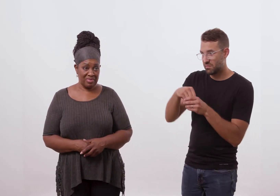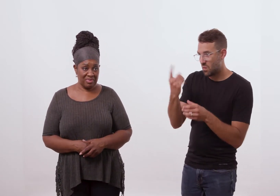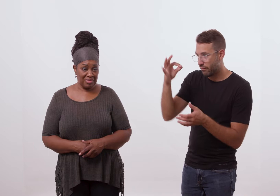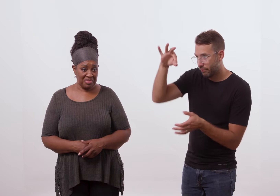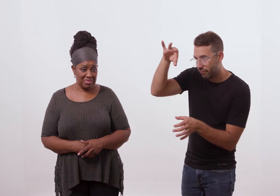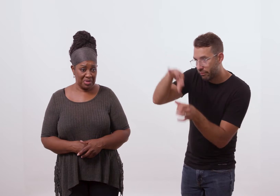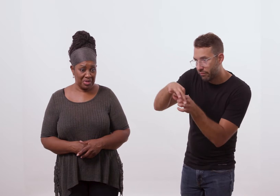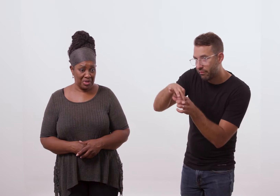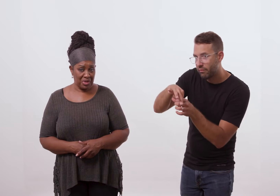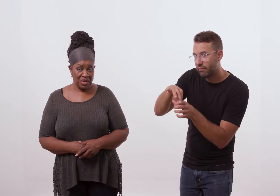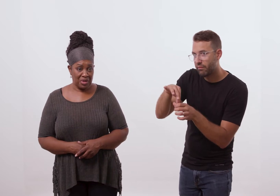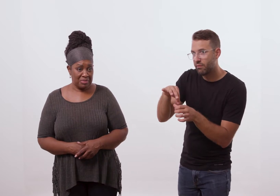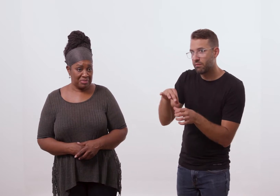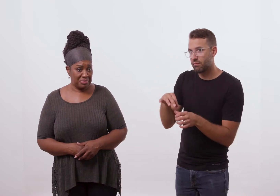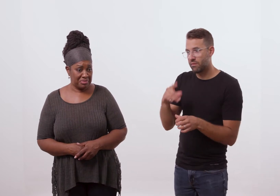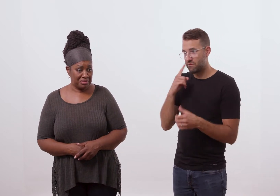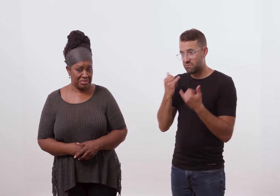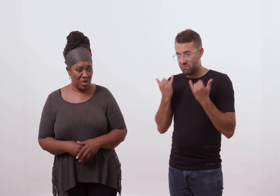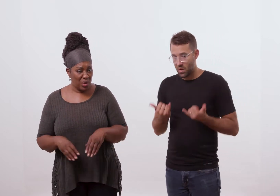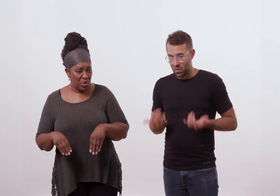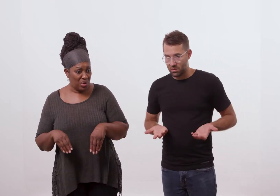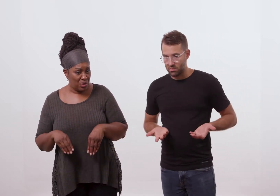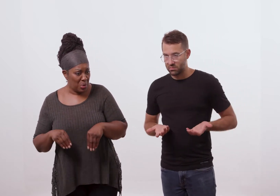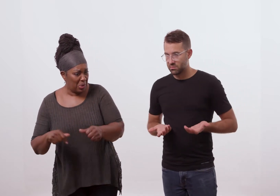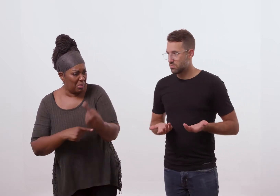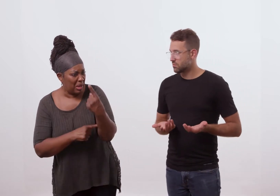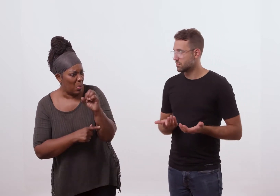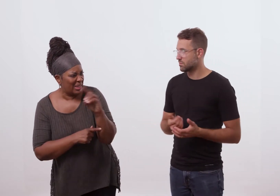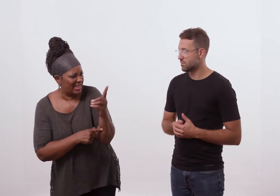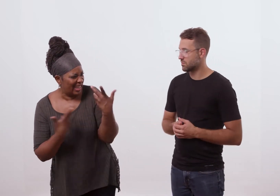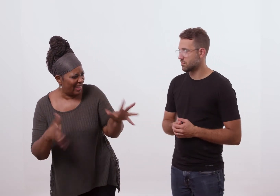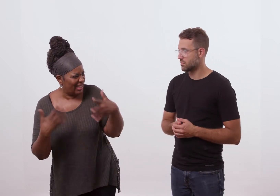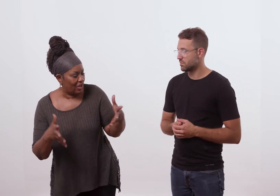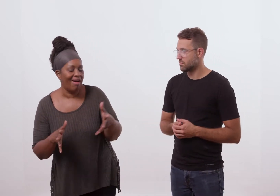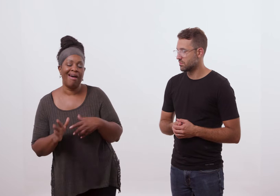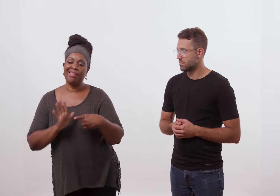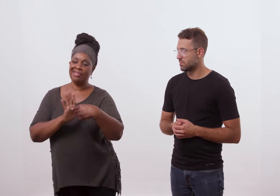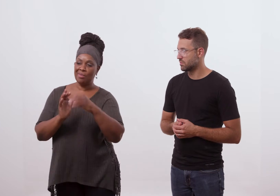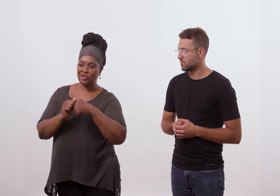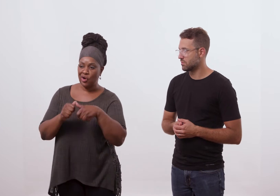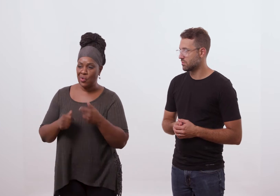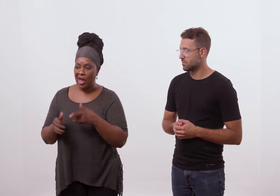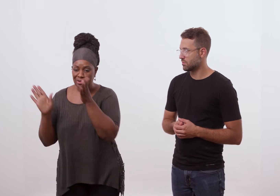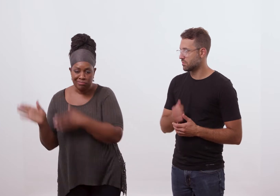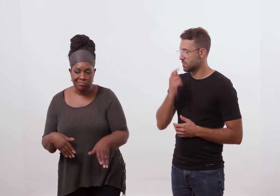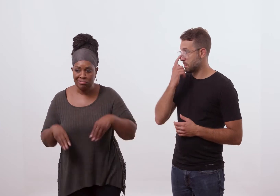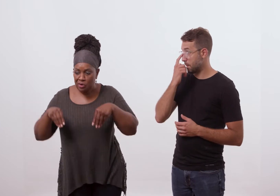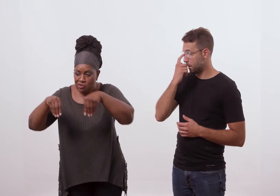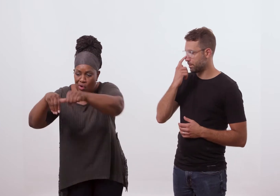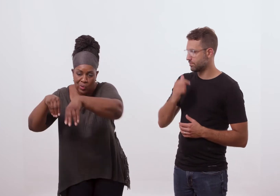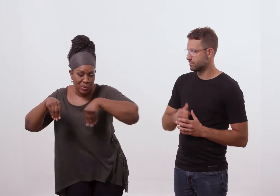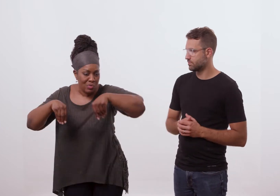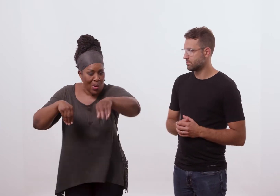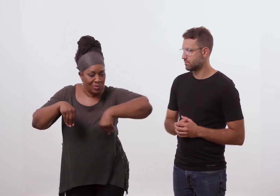For now. But you want to plant more than that. I can show you how to arrange the rows if you'd like. I have other seeds